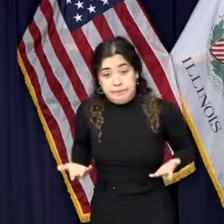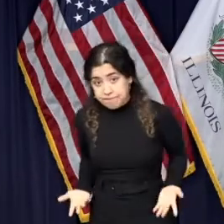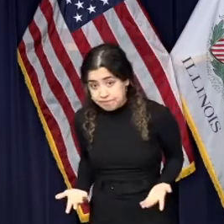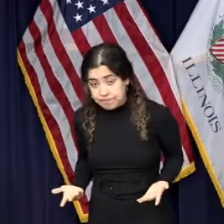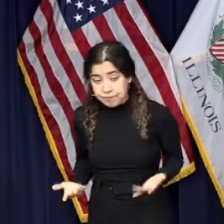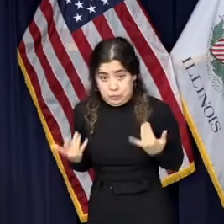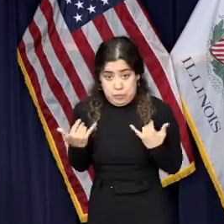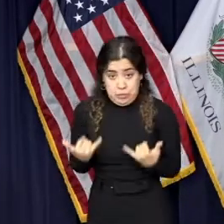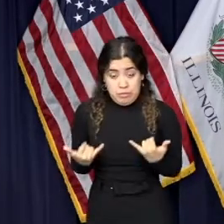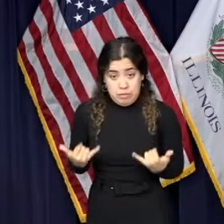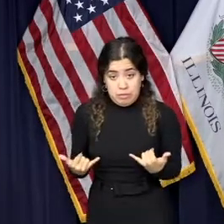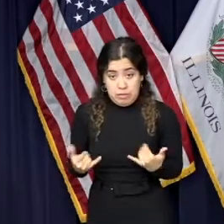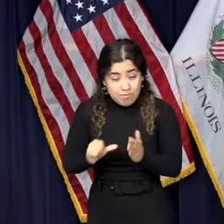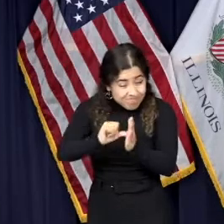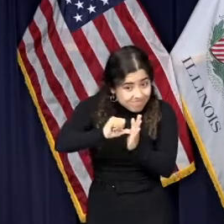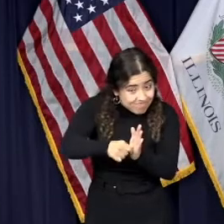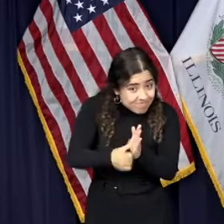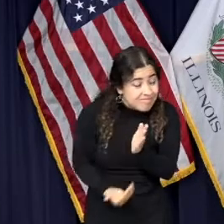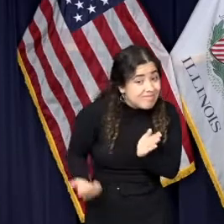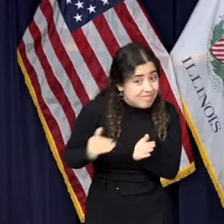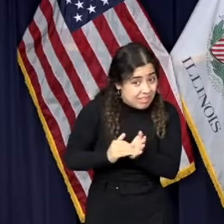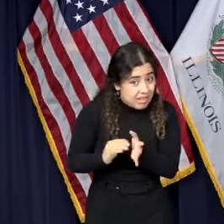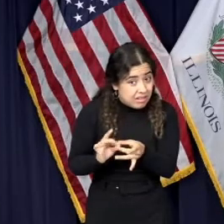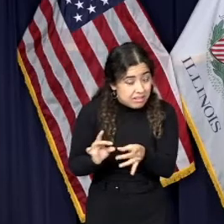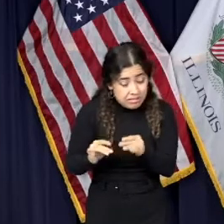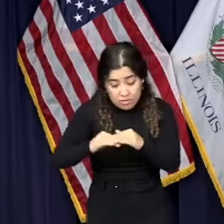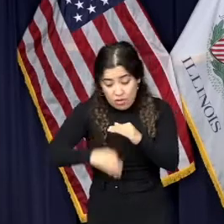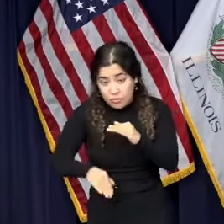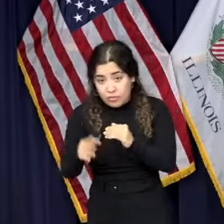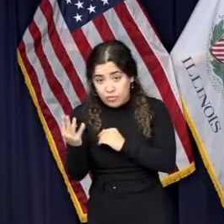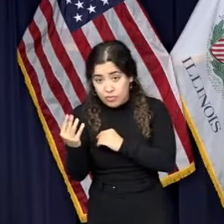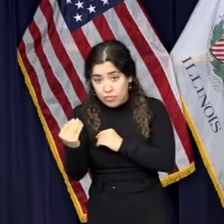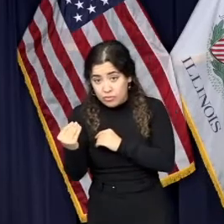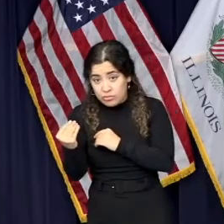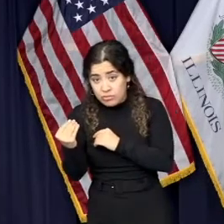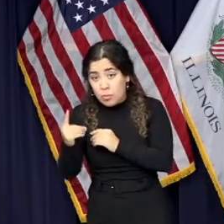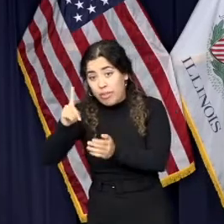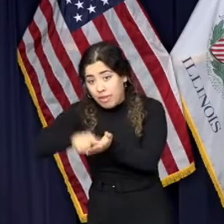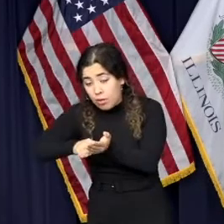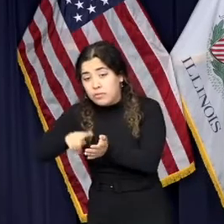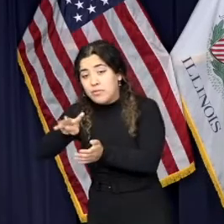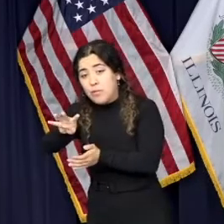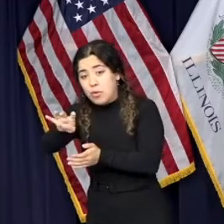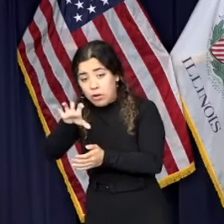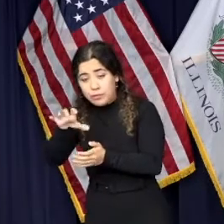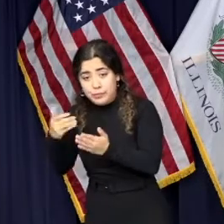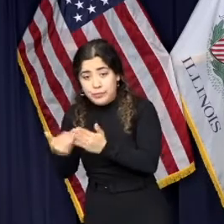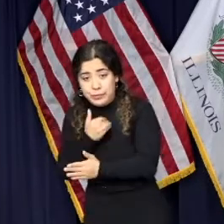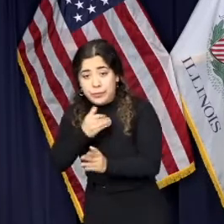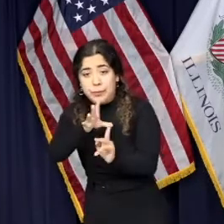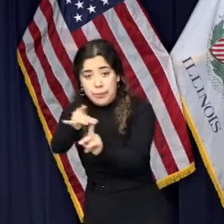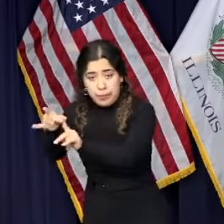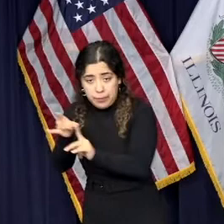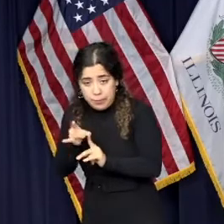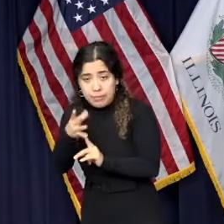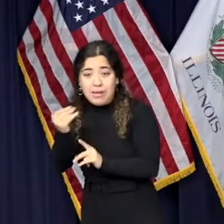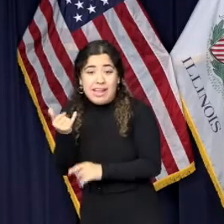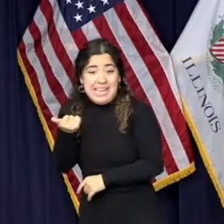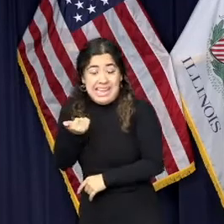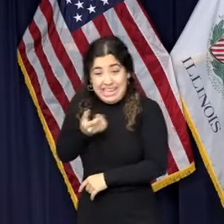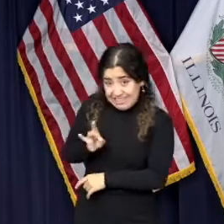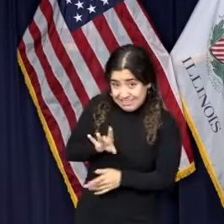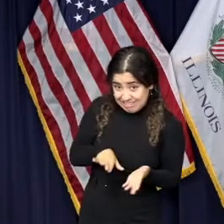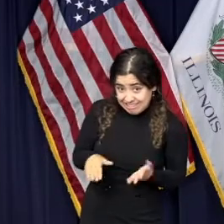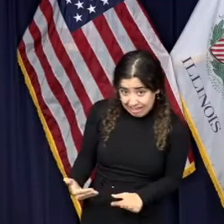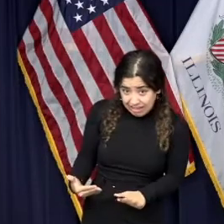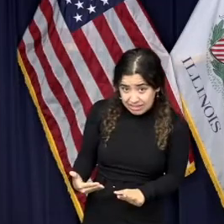Right now, again, we reported just under 1,400 new cases. And 18 deaths, all